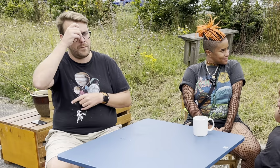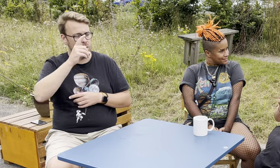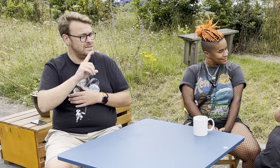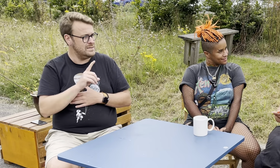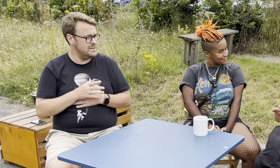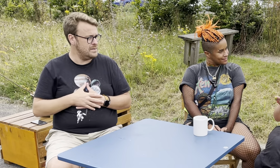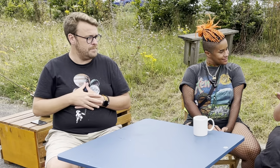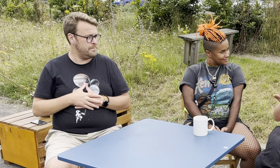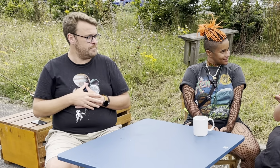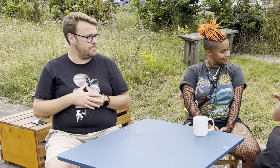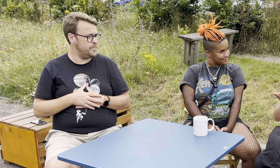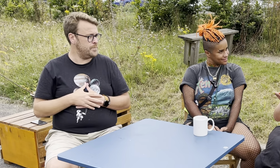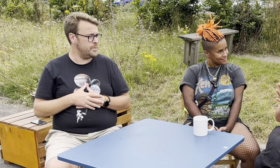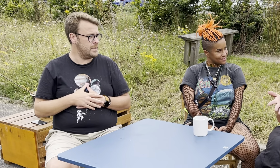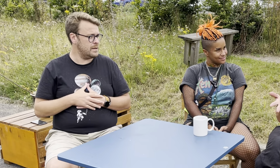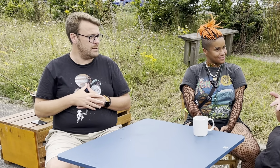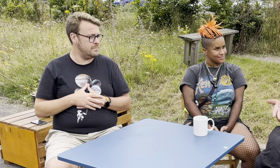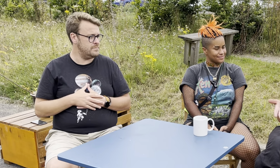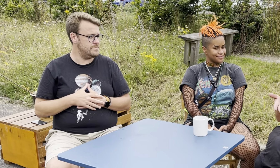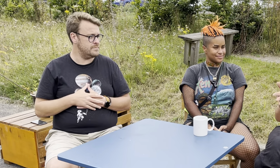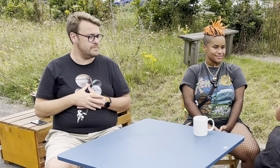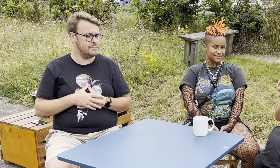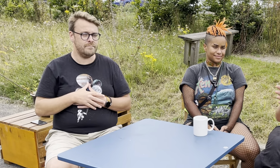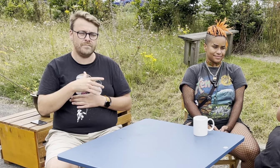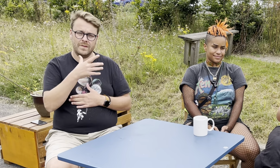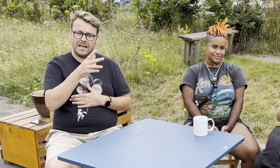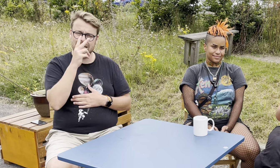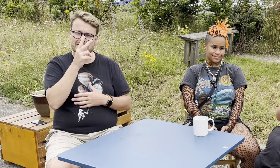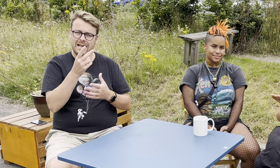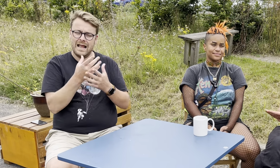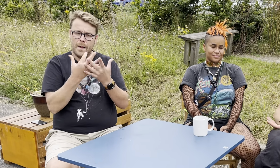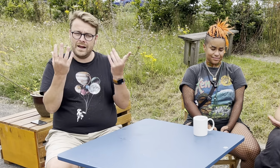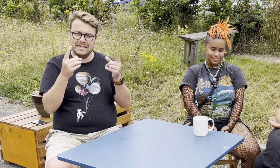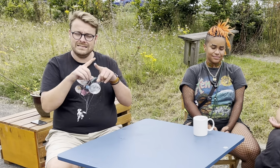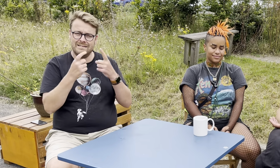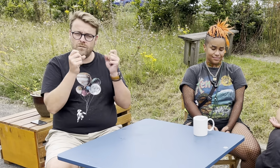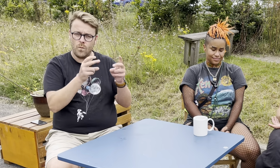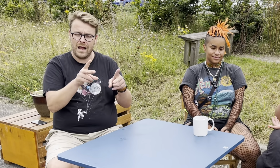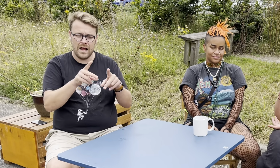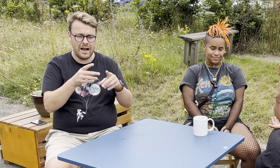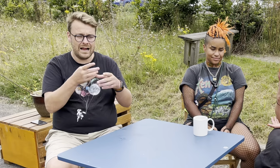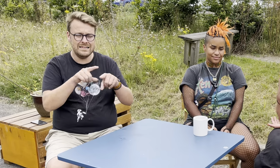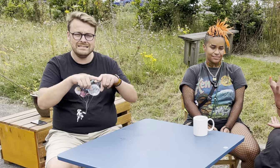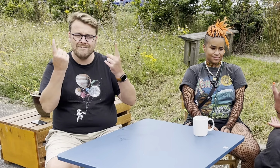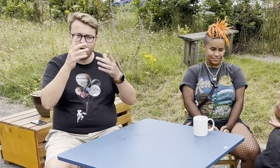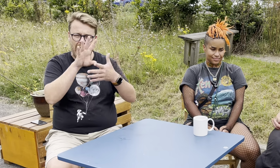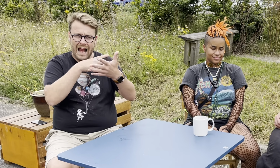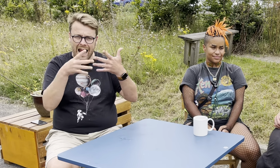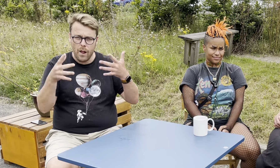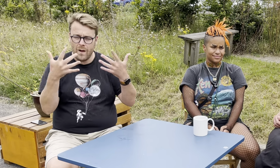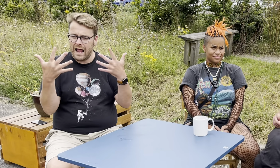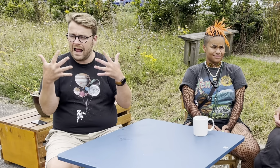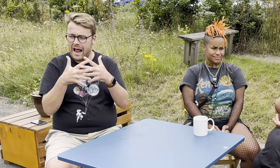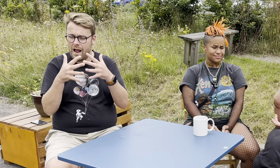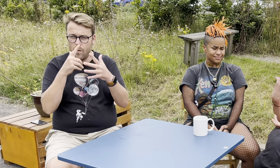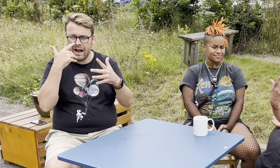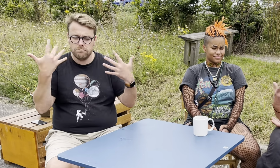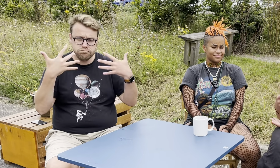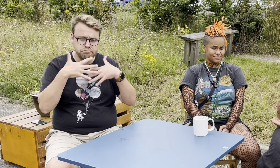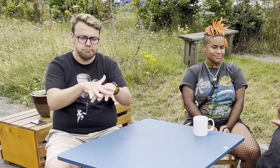Seeing how many ways there are to integrate the different languages we've been working in, I think that's really excited me about the project.